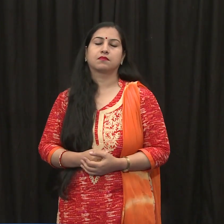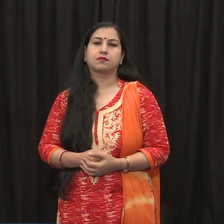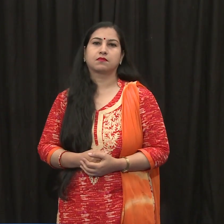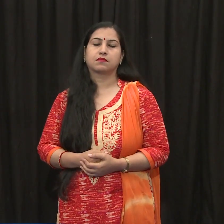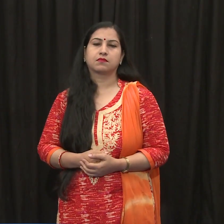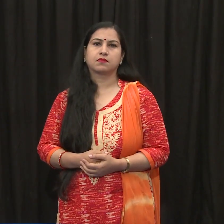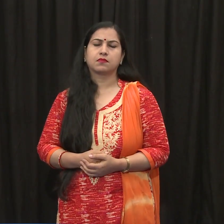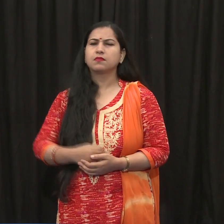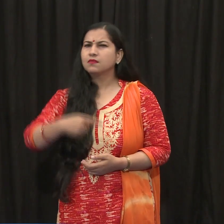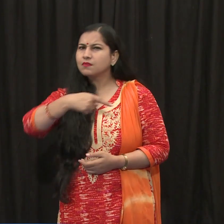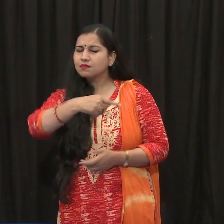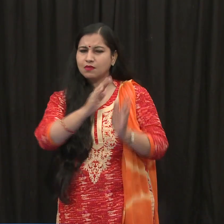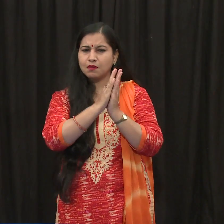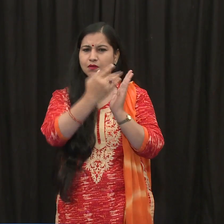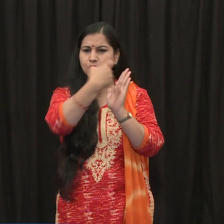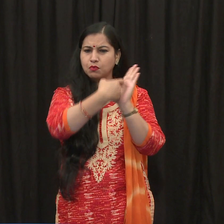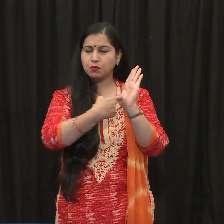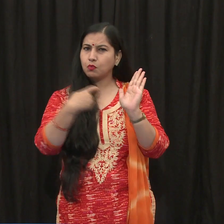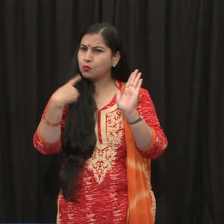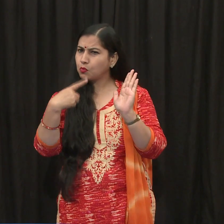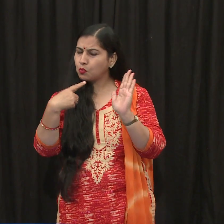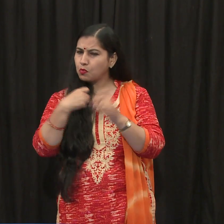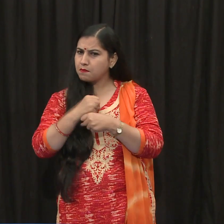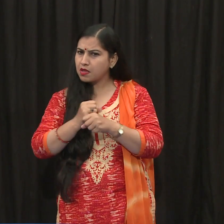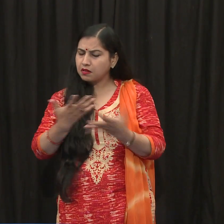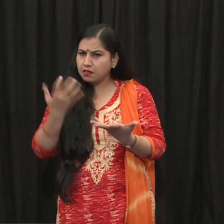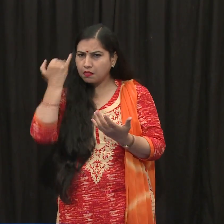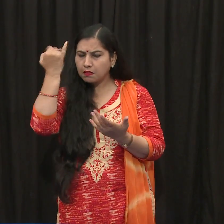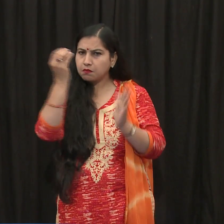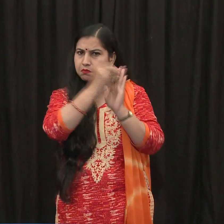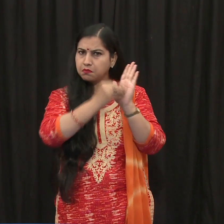as who made or framed the Constitution of India?